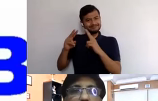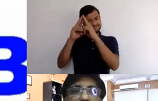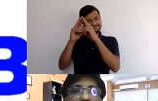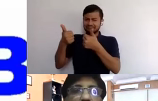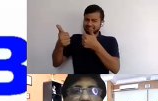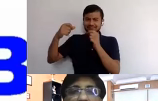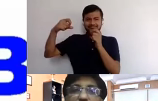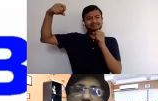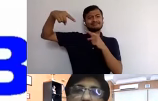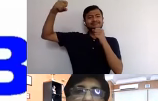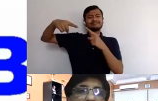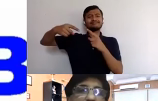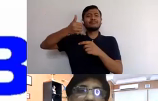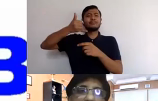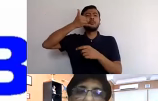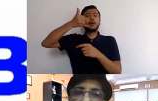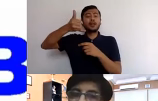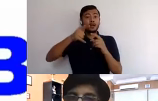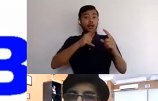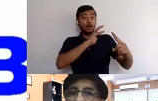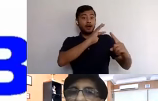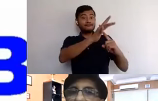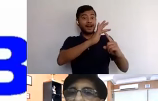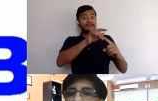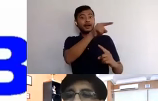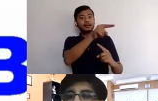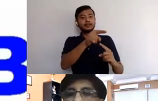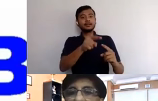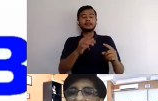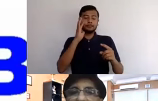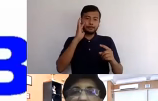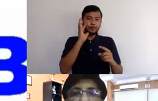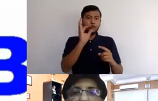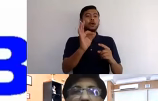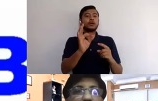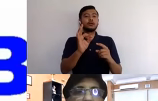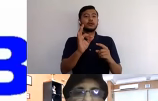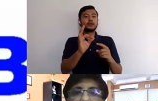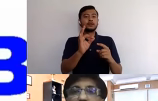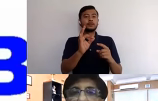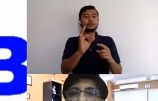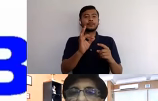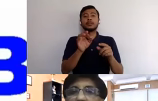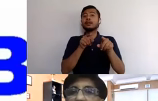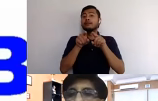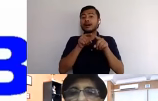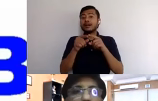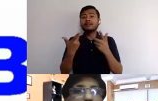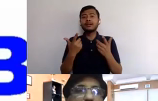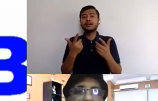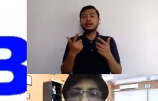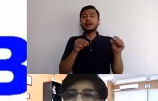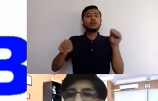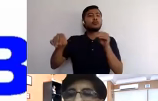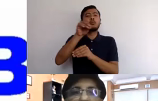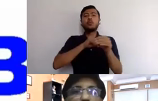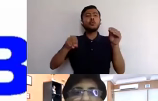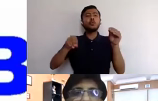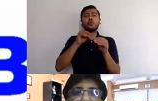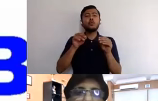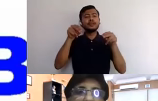hotspots can serve as an important access technology. Particularly in the context of stationary and low mobility users,